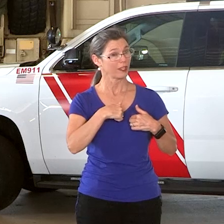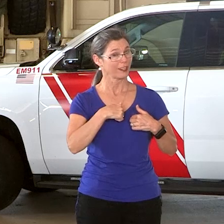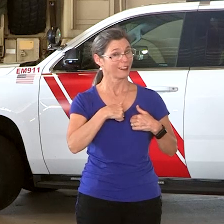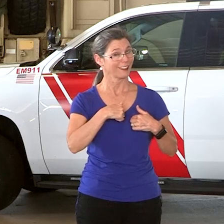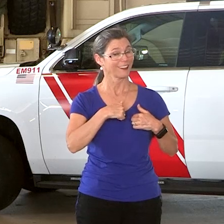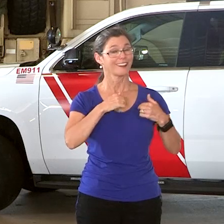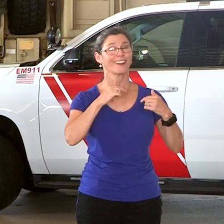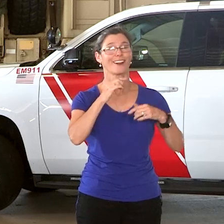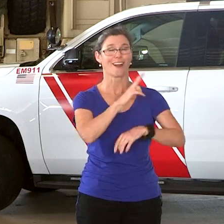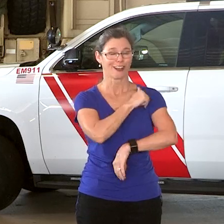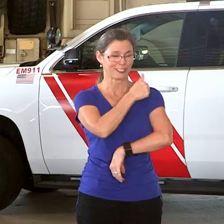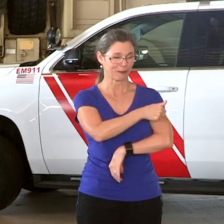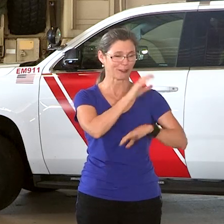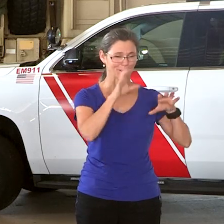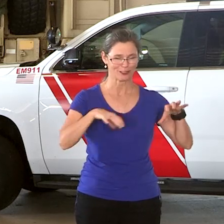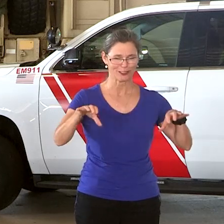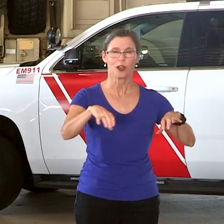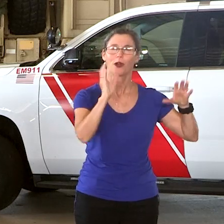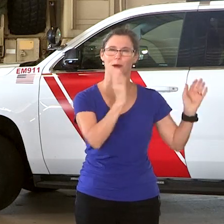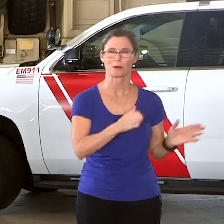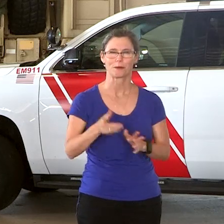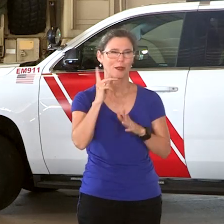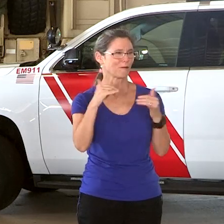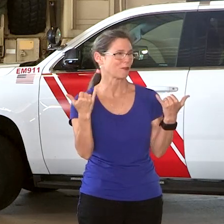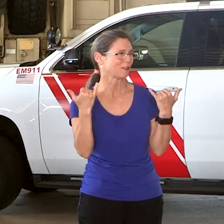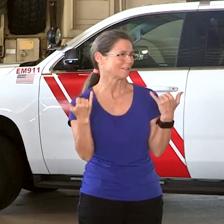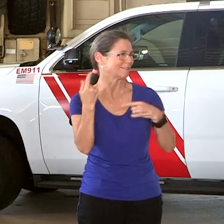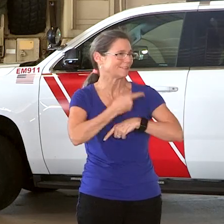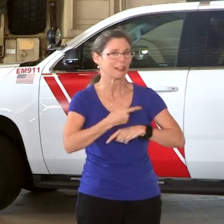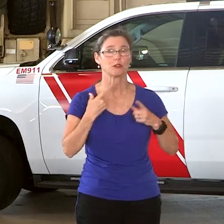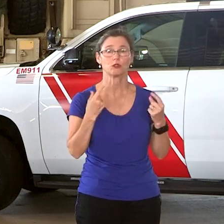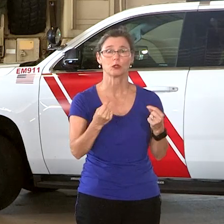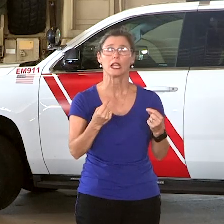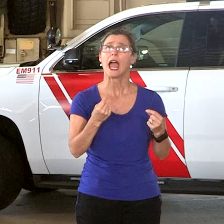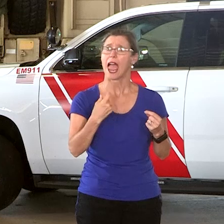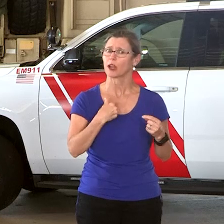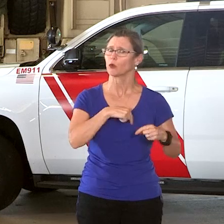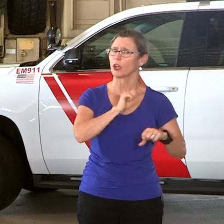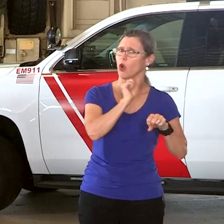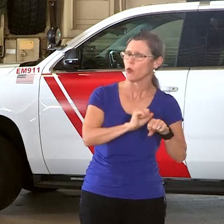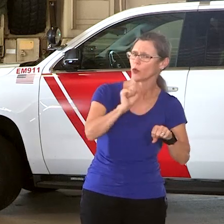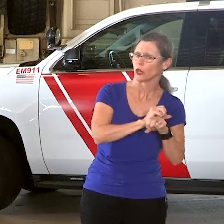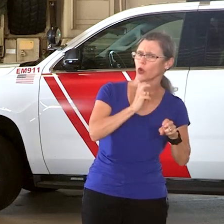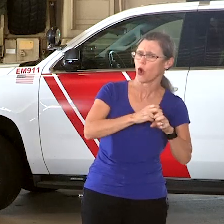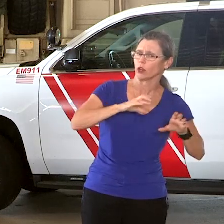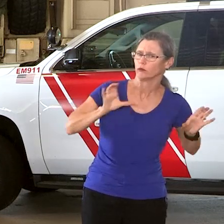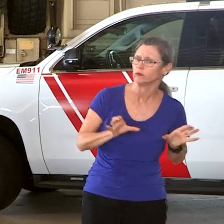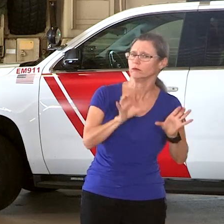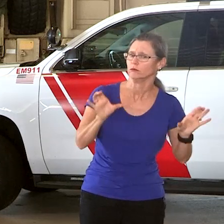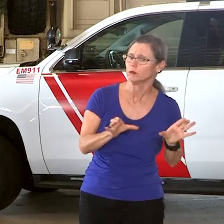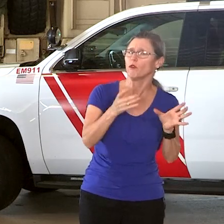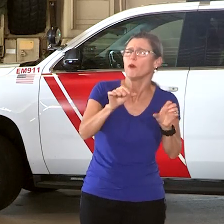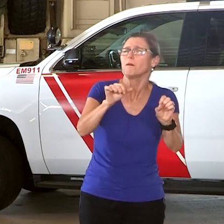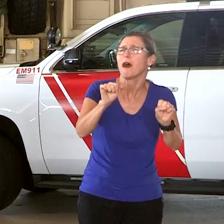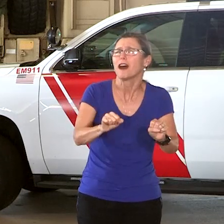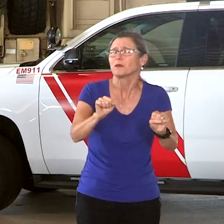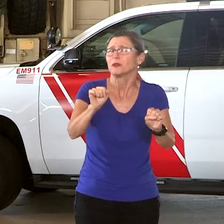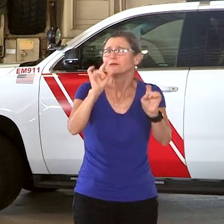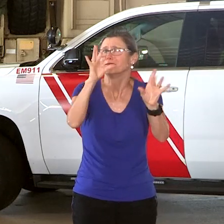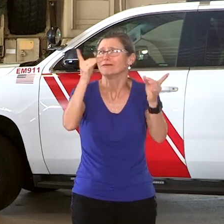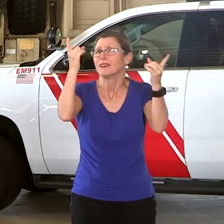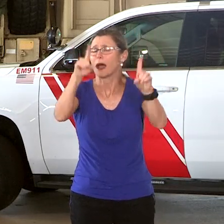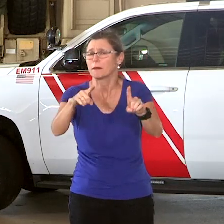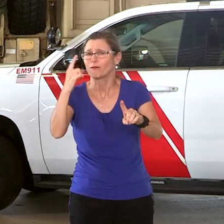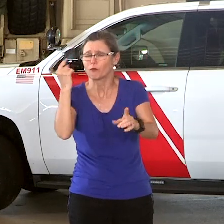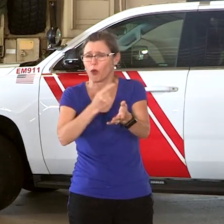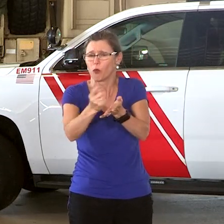are today, and that we are all aggressively preparing for what we may face in the